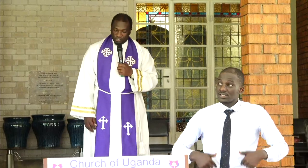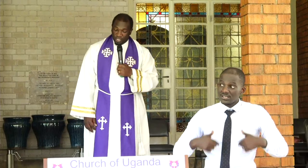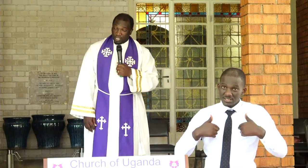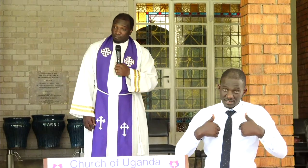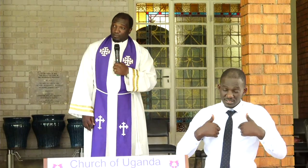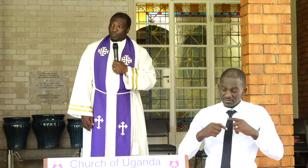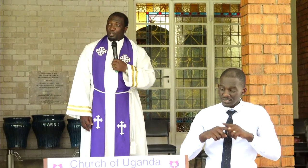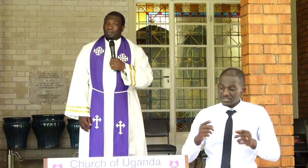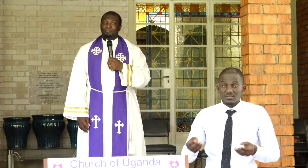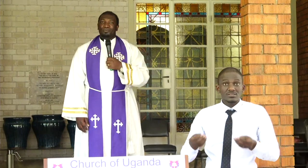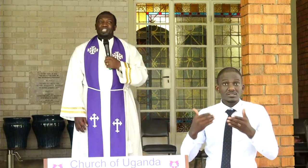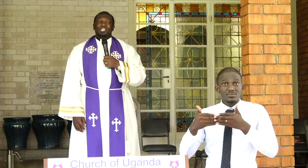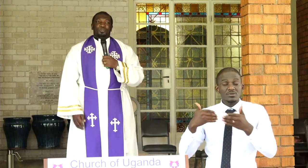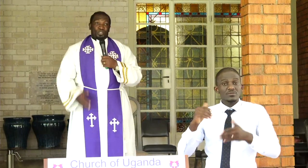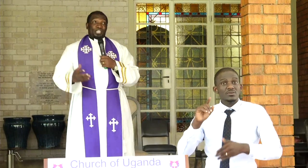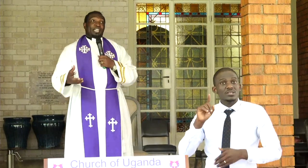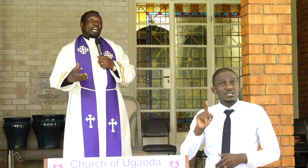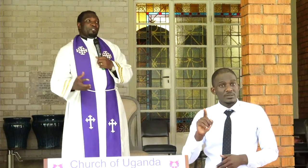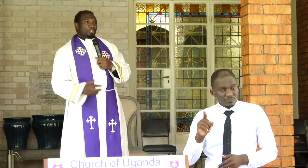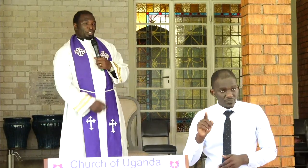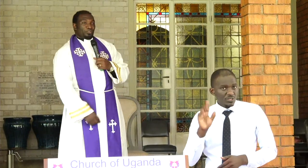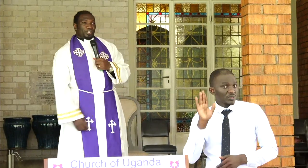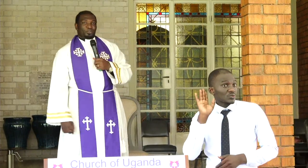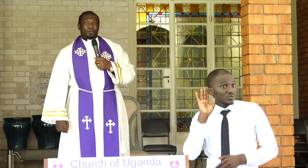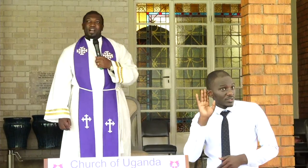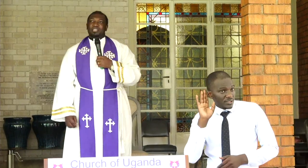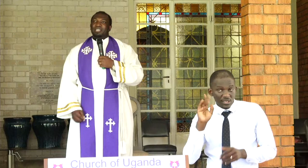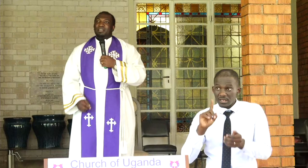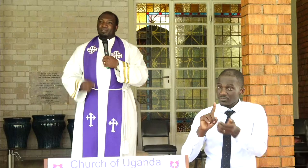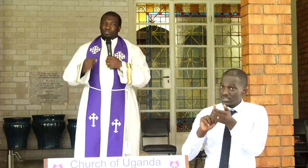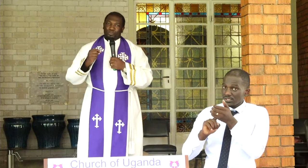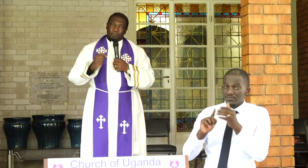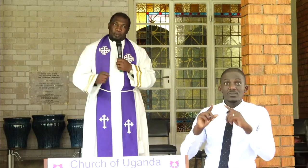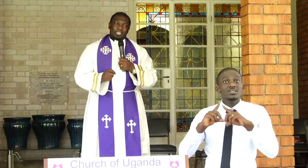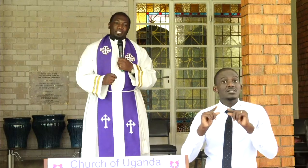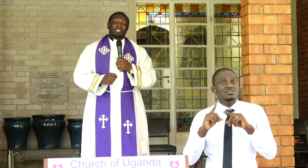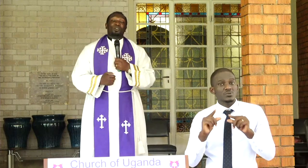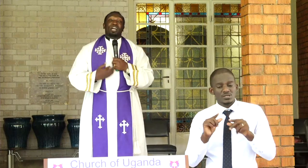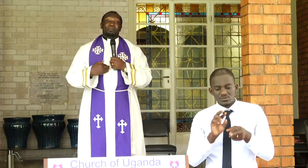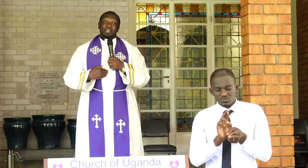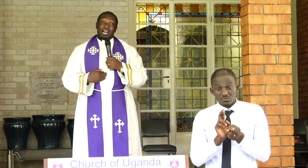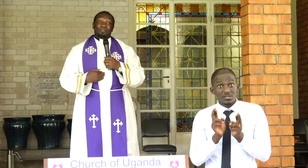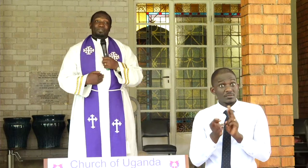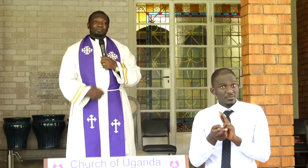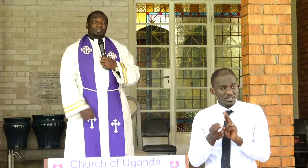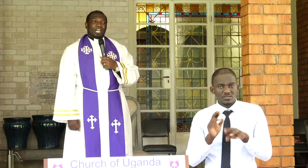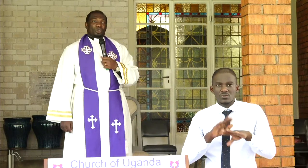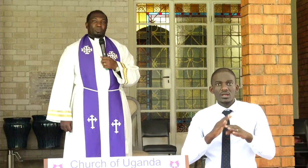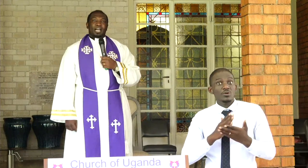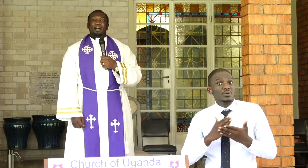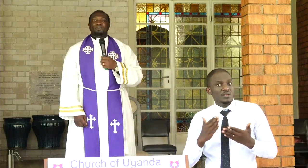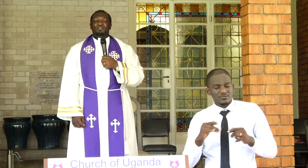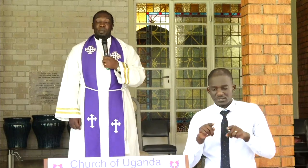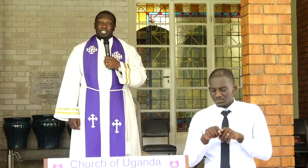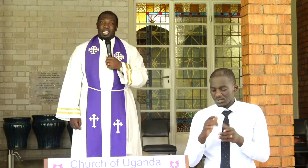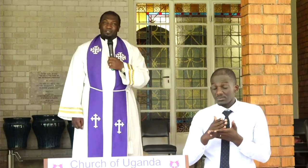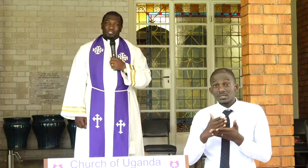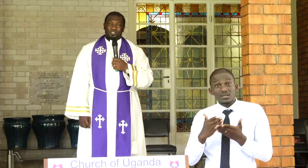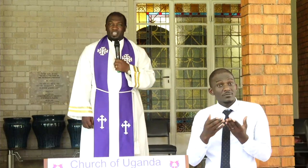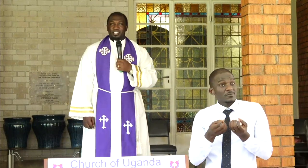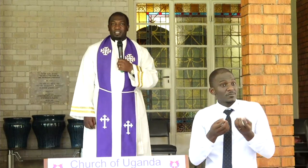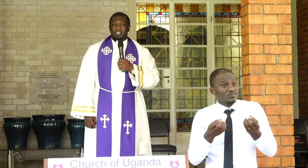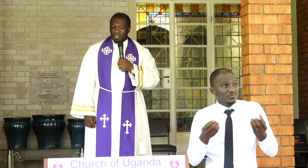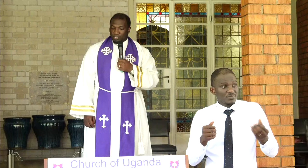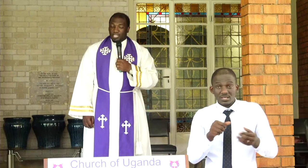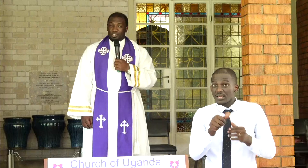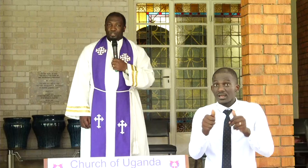sacrifices before Him, to hear and receive His word, to repent on our behalf and on behalf of many others